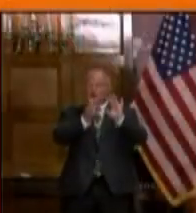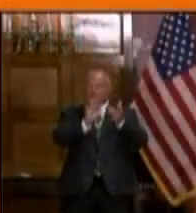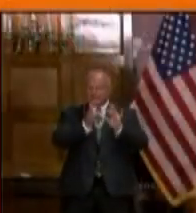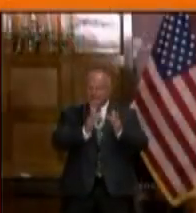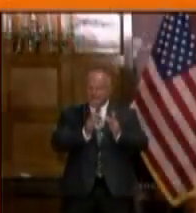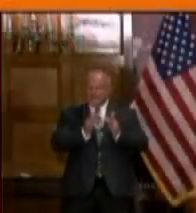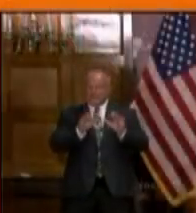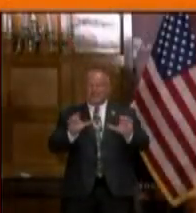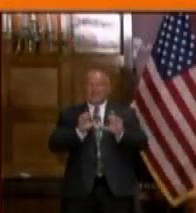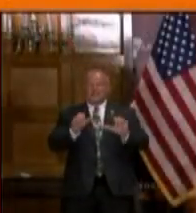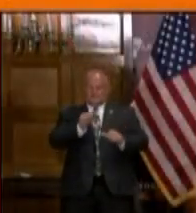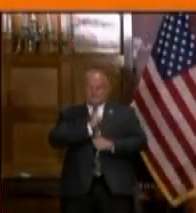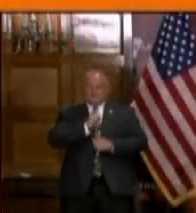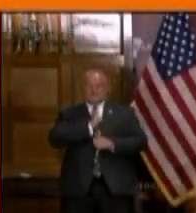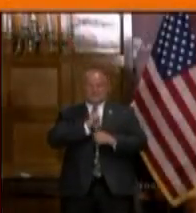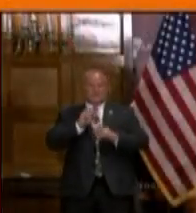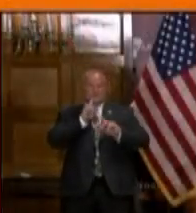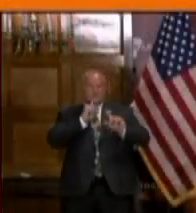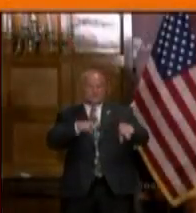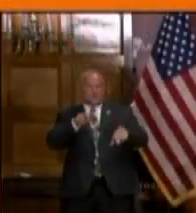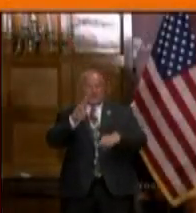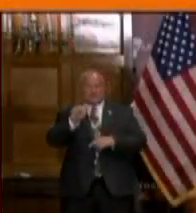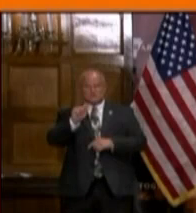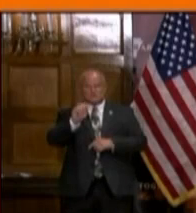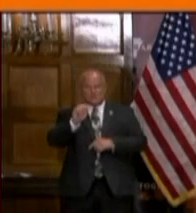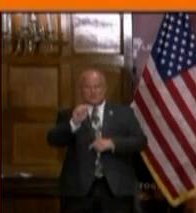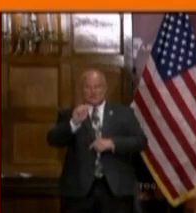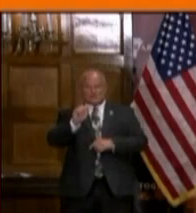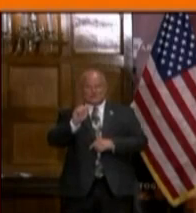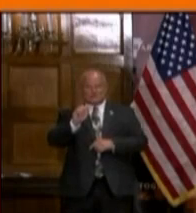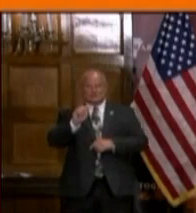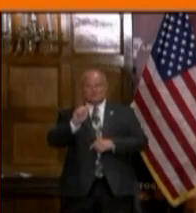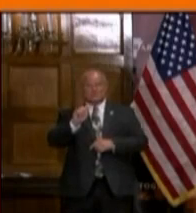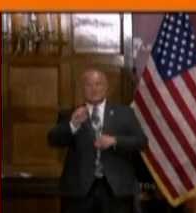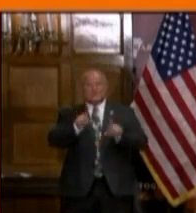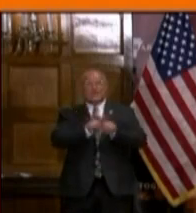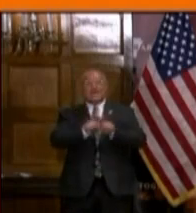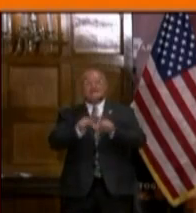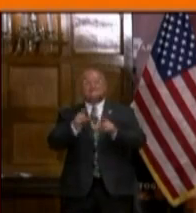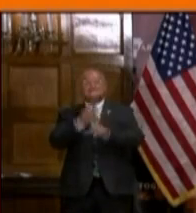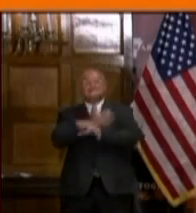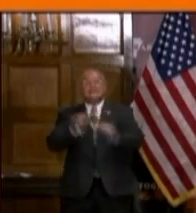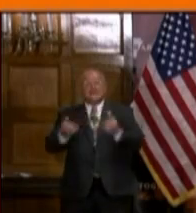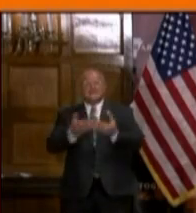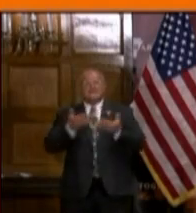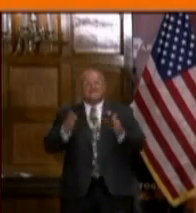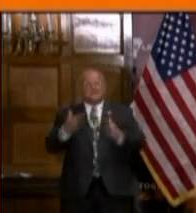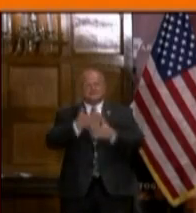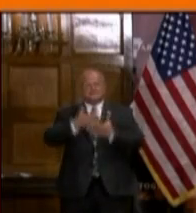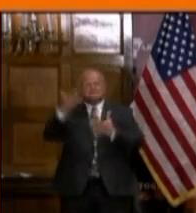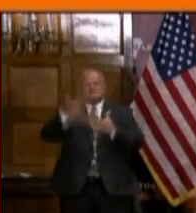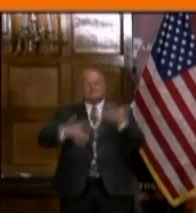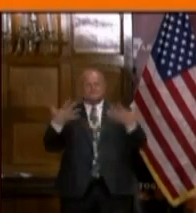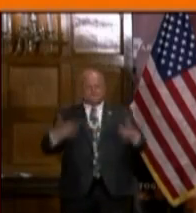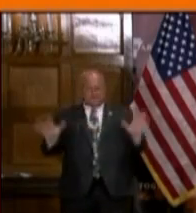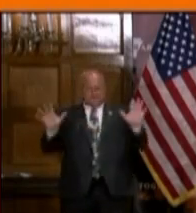online and do the self-response way to do the census as a safe and easy way to complete the census, and make sure